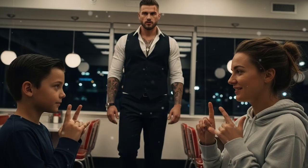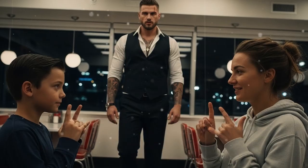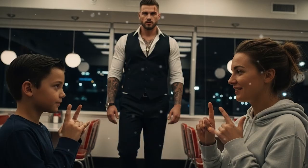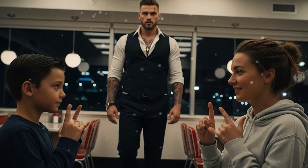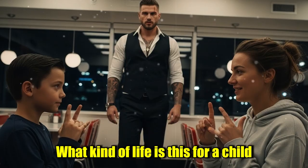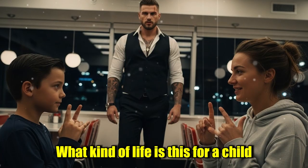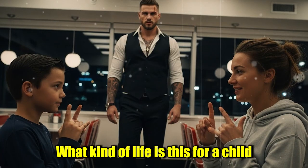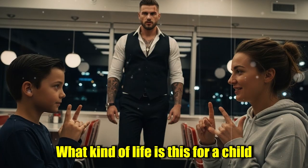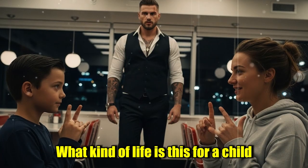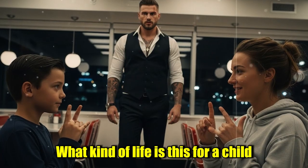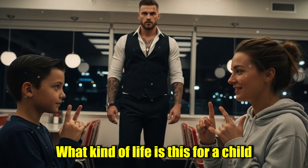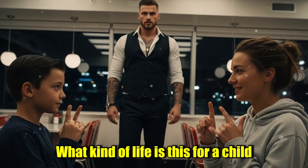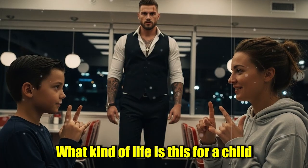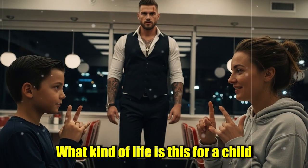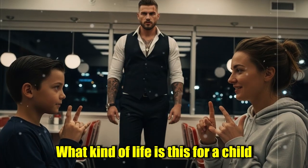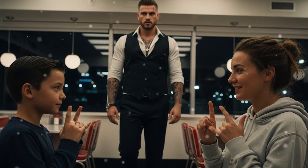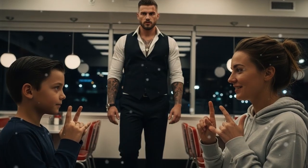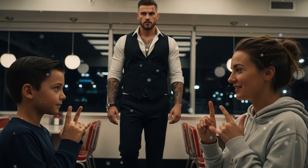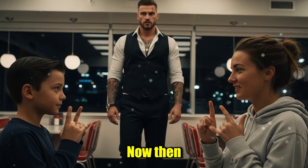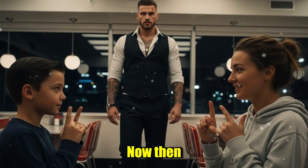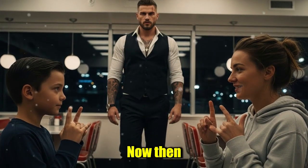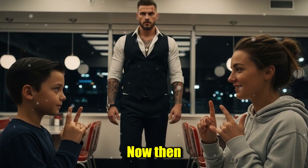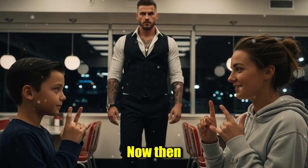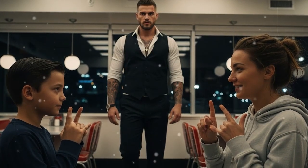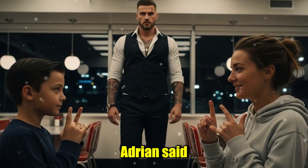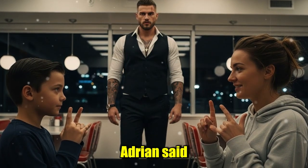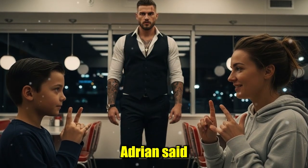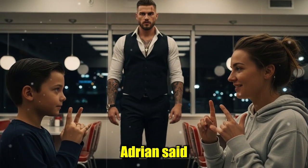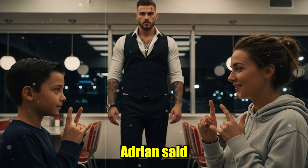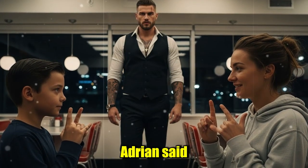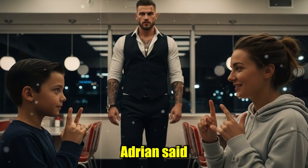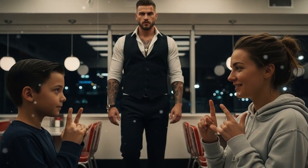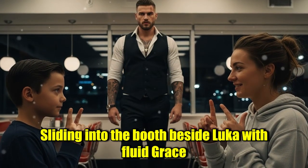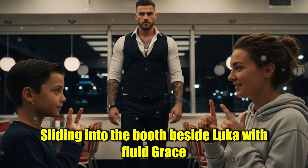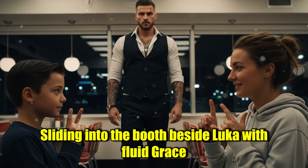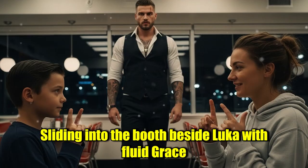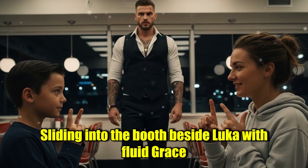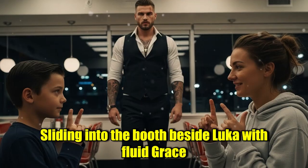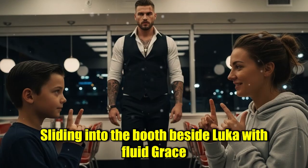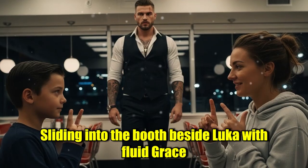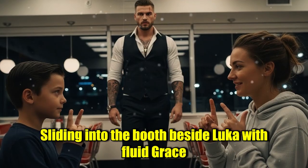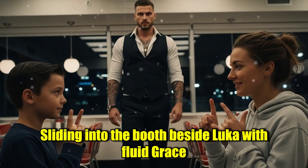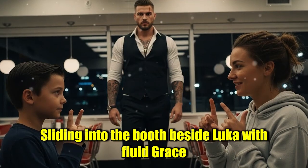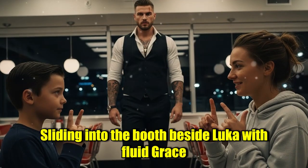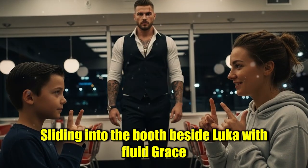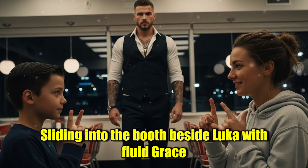invisible. "What kind of life is this for a child?" "Now then," Adrian said, sliding into the booth beside Luca with